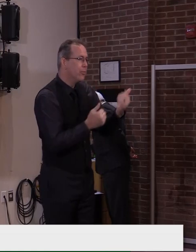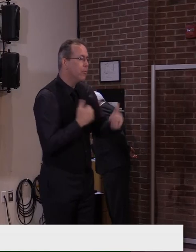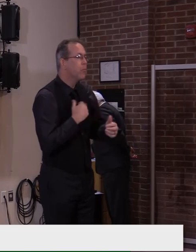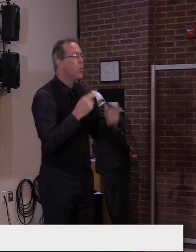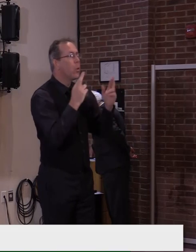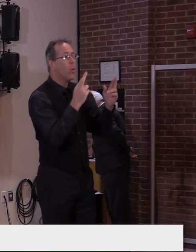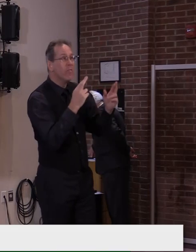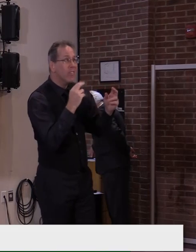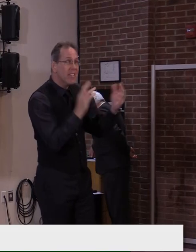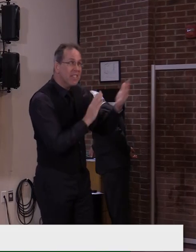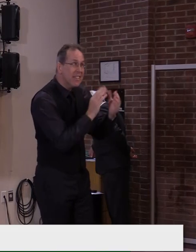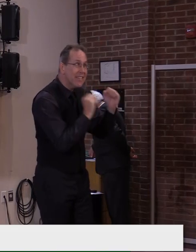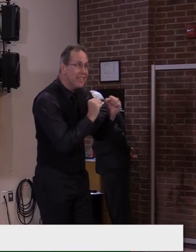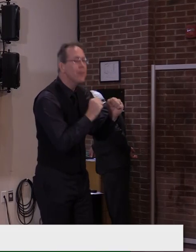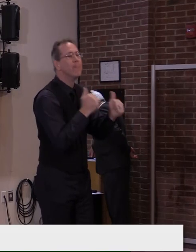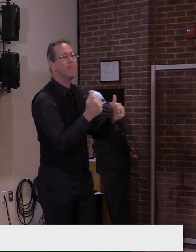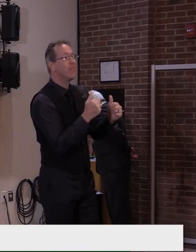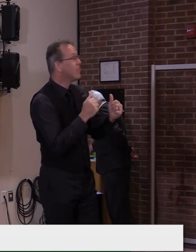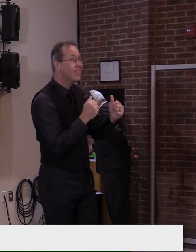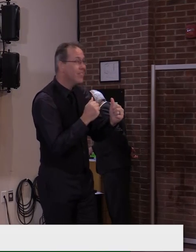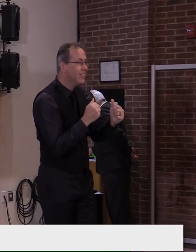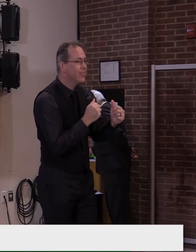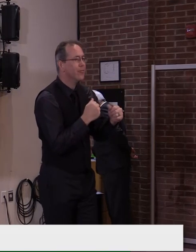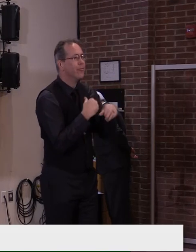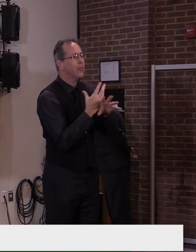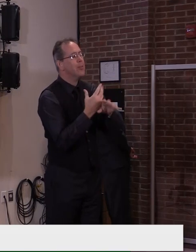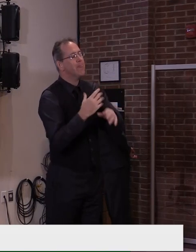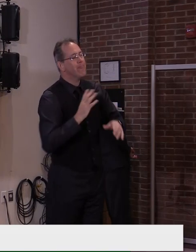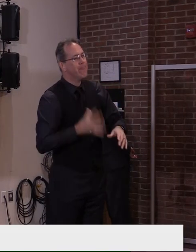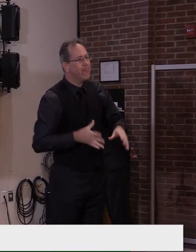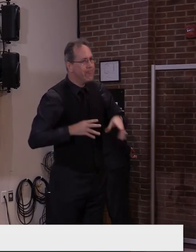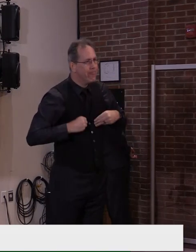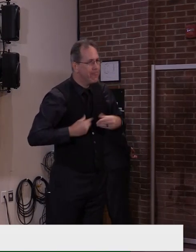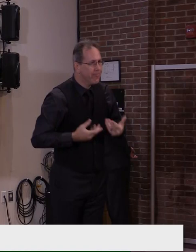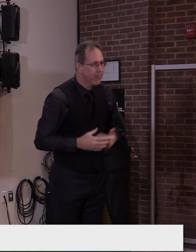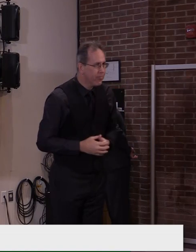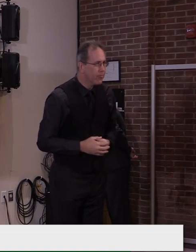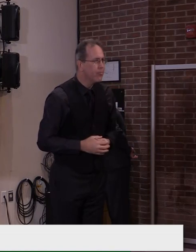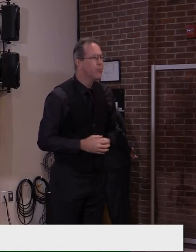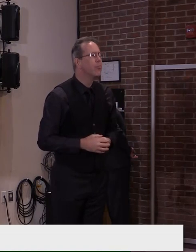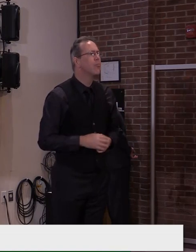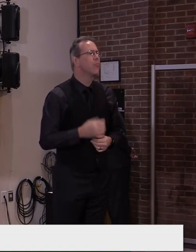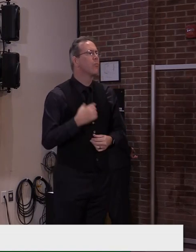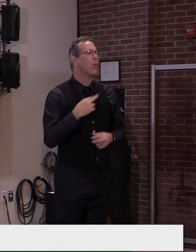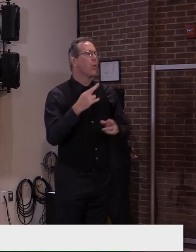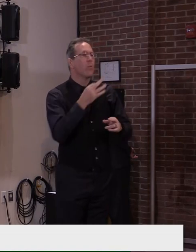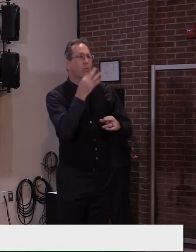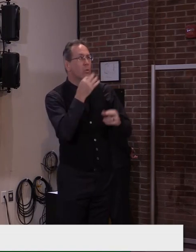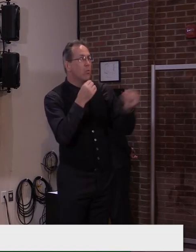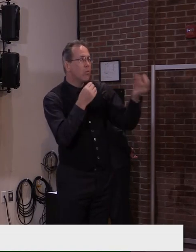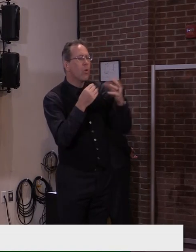throughout the entire legislative session, that at some point in time, we'll be able to get back to in-person